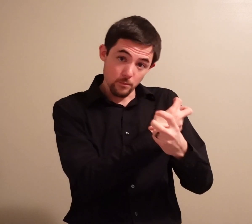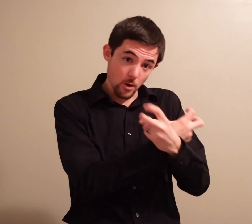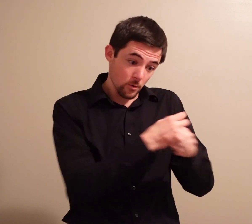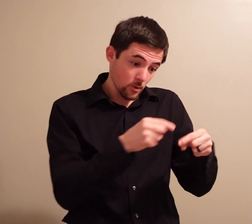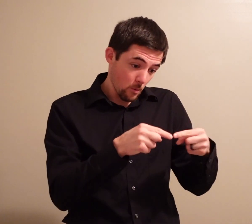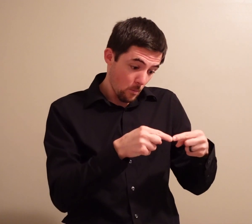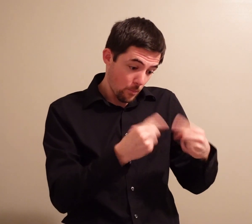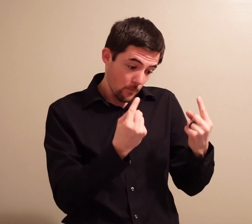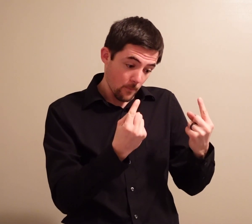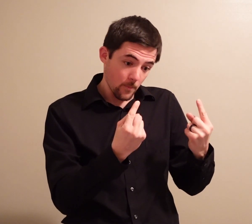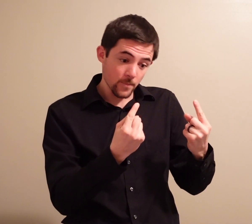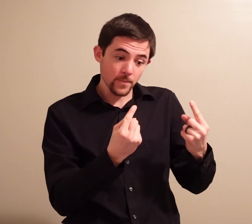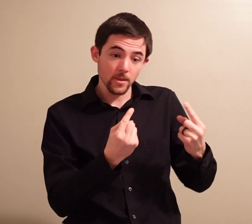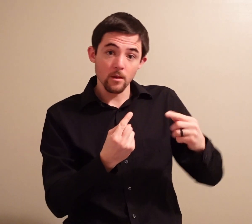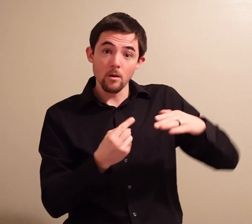bone.